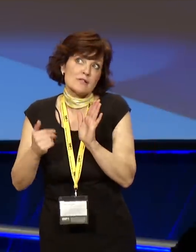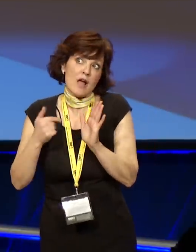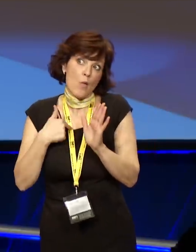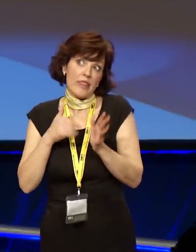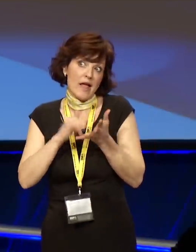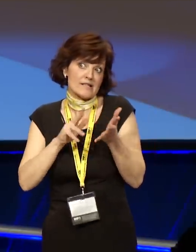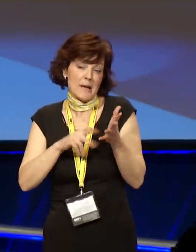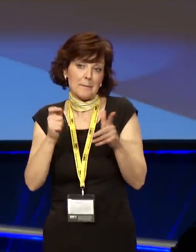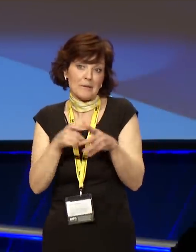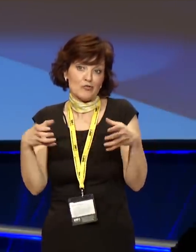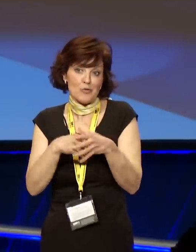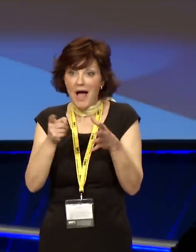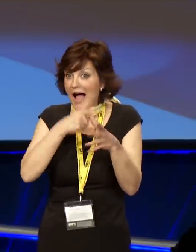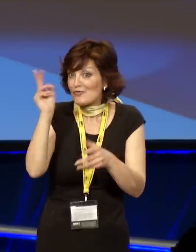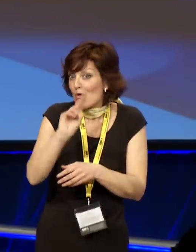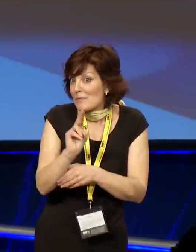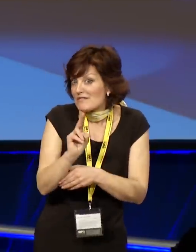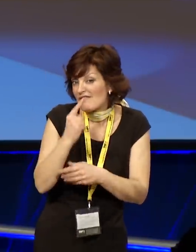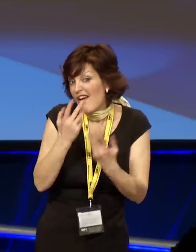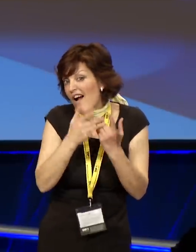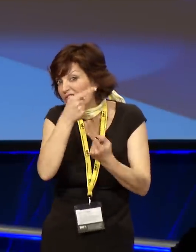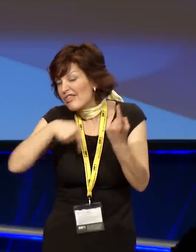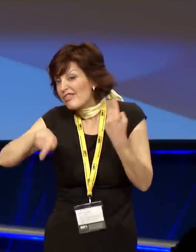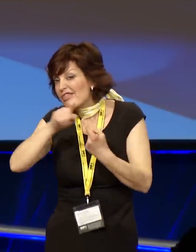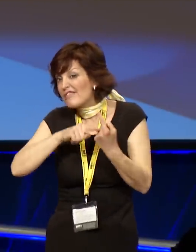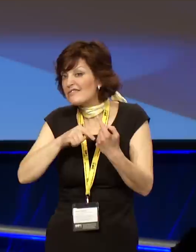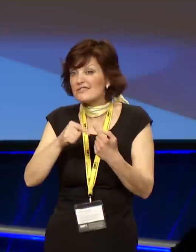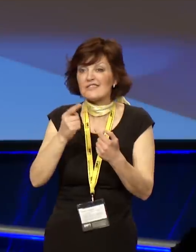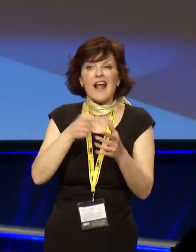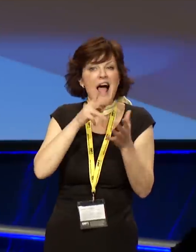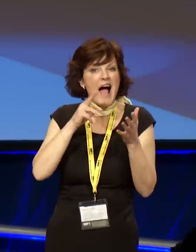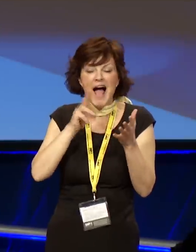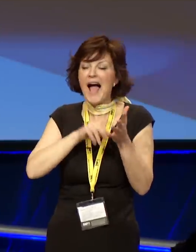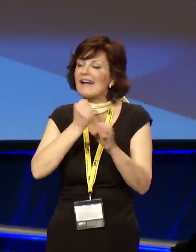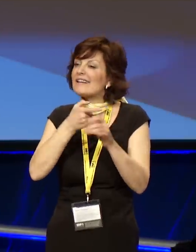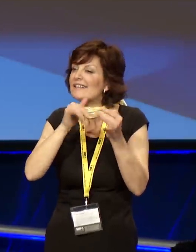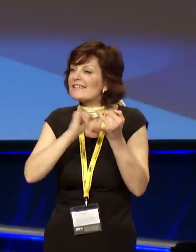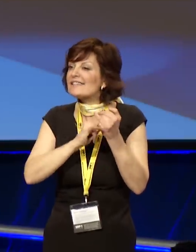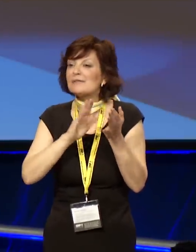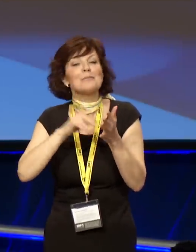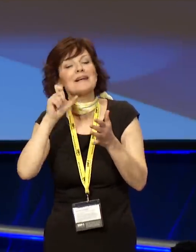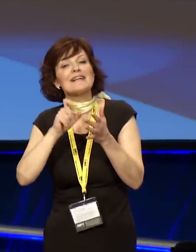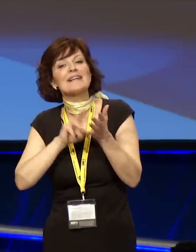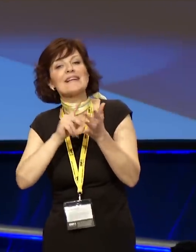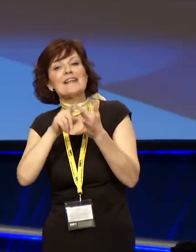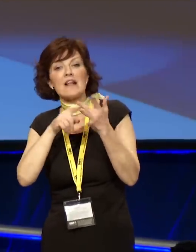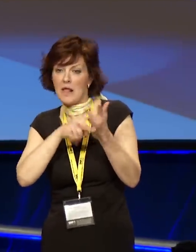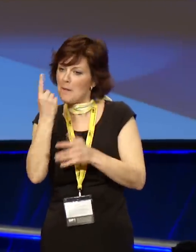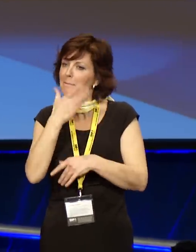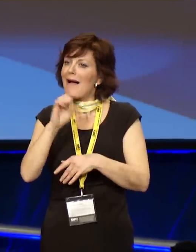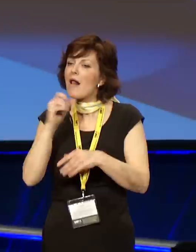we have, Angus Robertson and the rest, and Angus Brendan McNeill, a man who